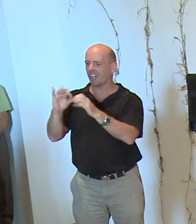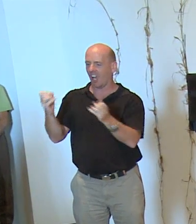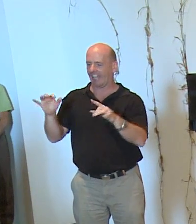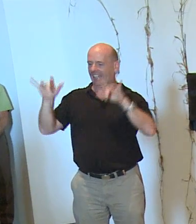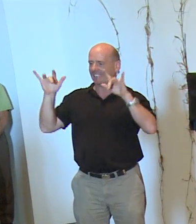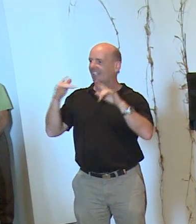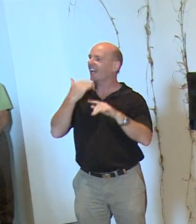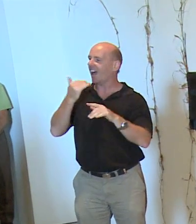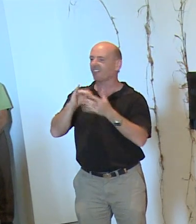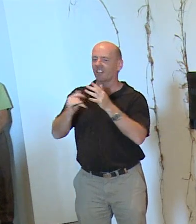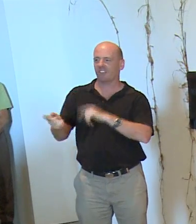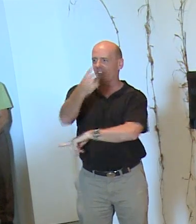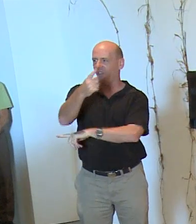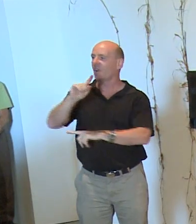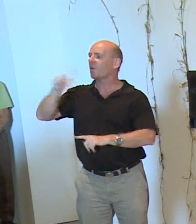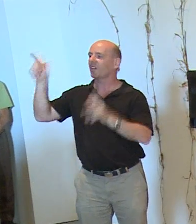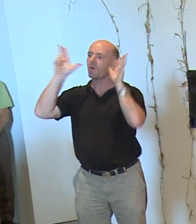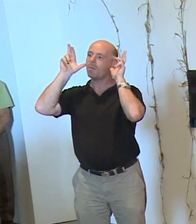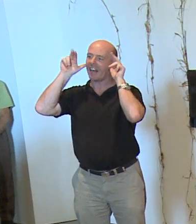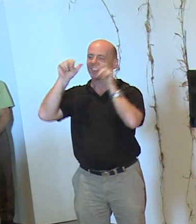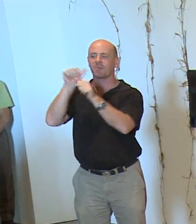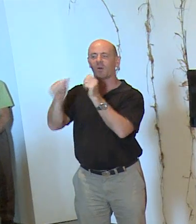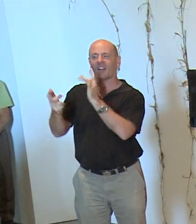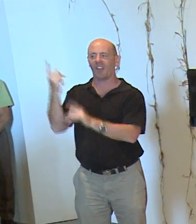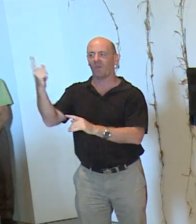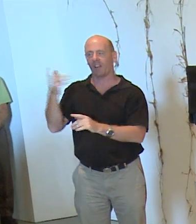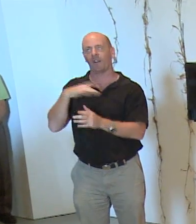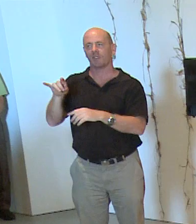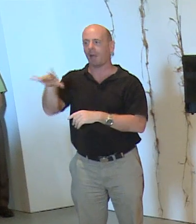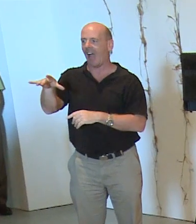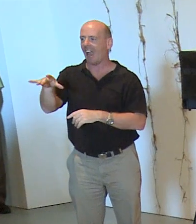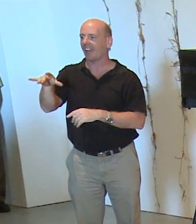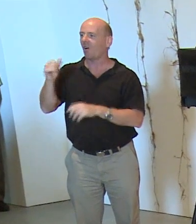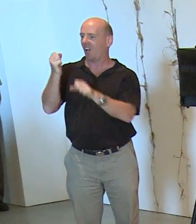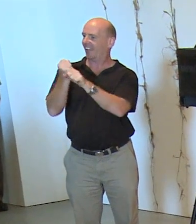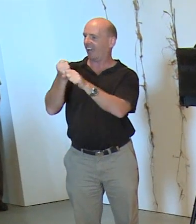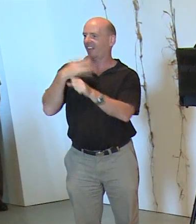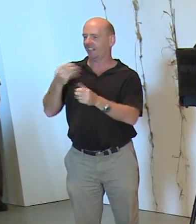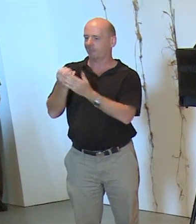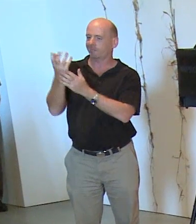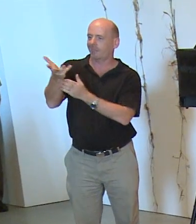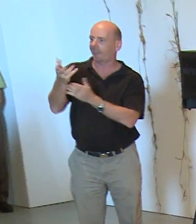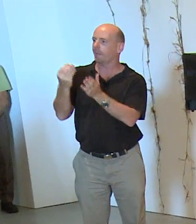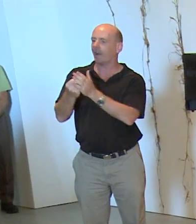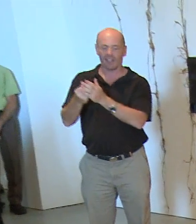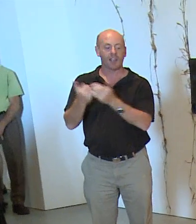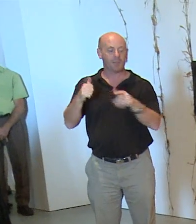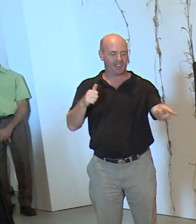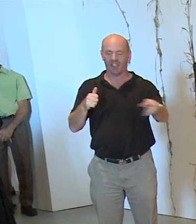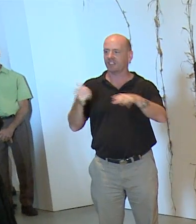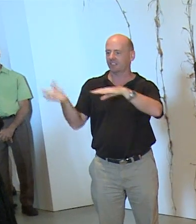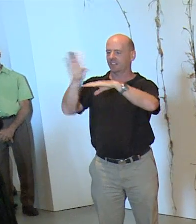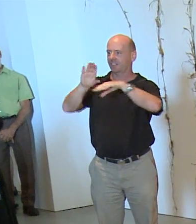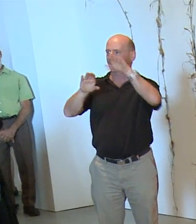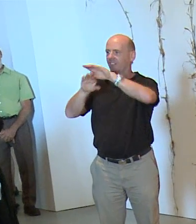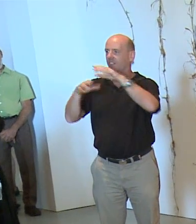so we got another one from Bunnings, thank you. I mean, we had to pay for it, or the gallery had to pay for it, but that's then gone on with this